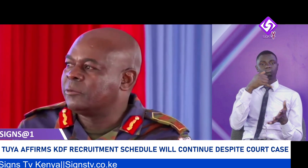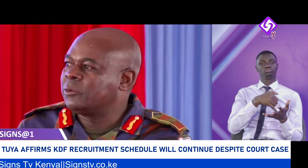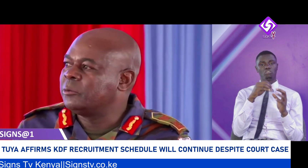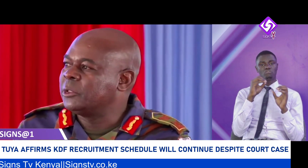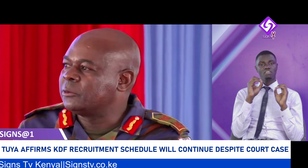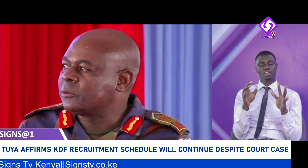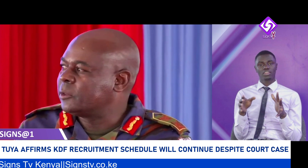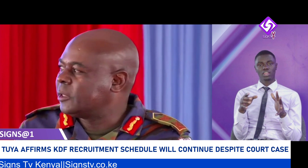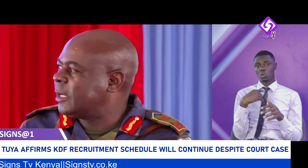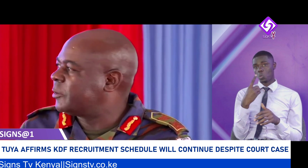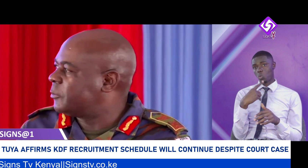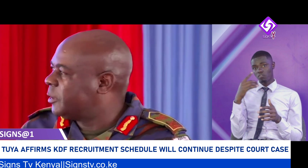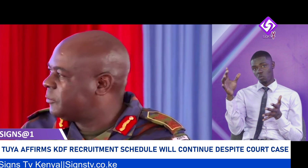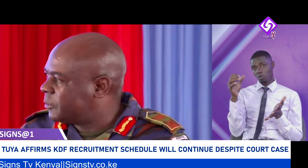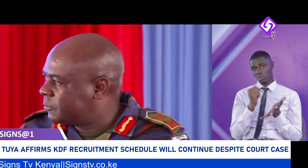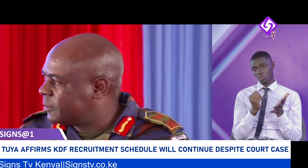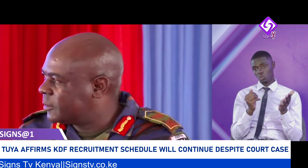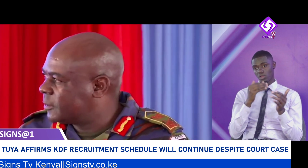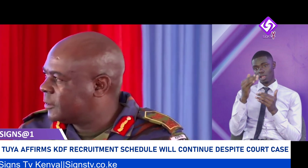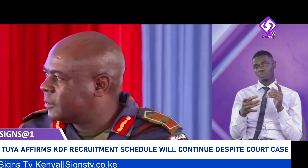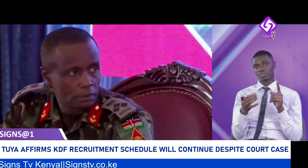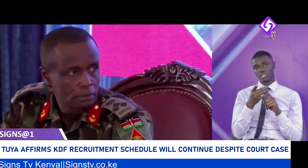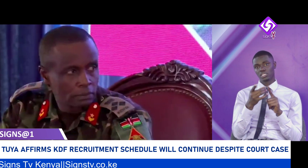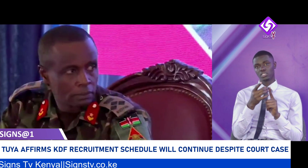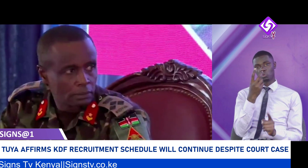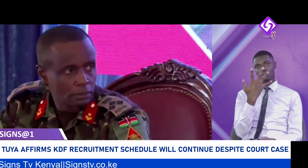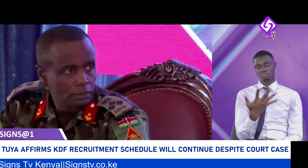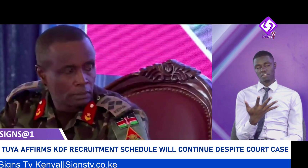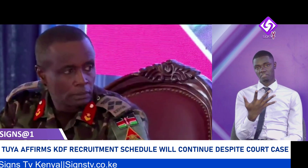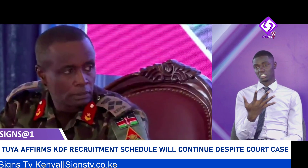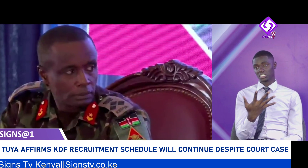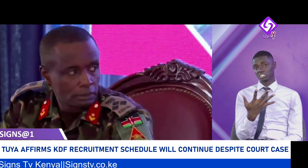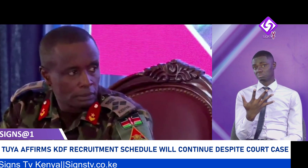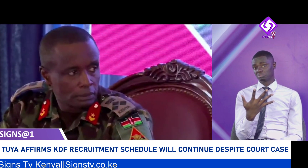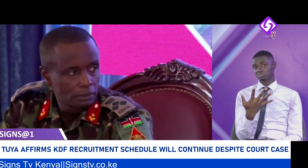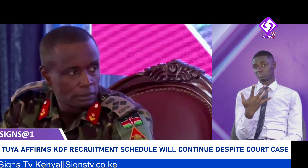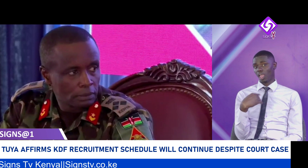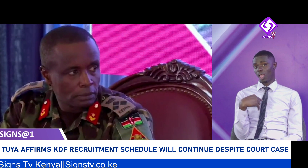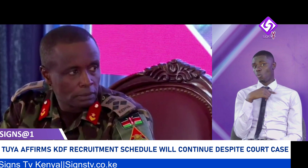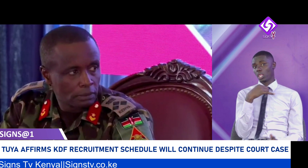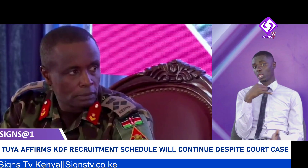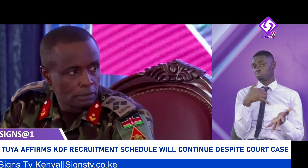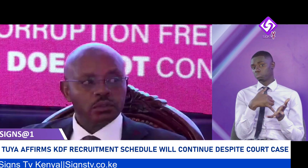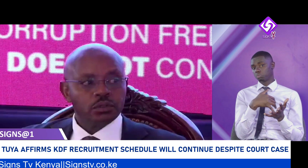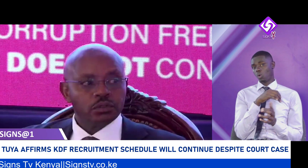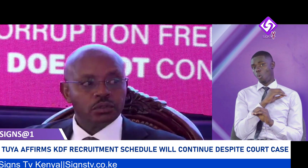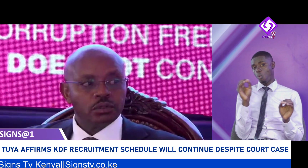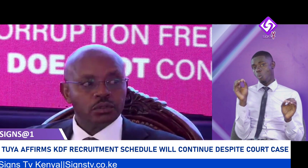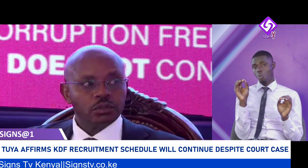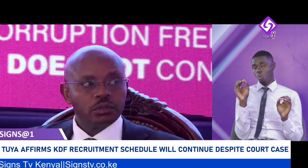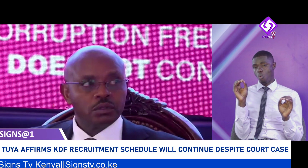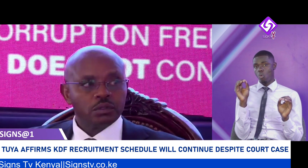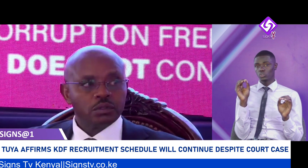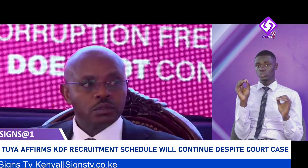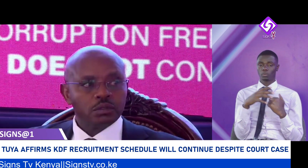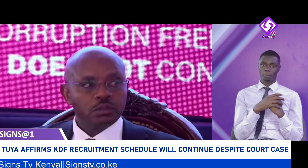will be recruited after 25th, we will not be held accountable. So therefore, our time frames